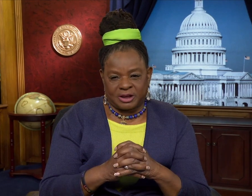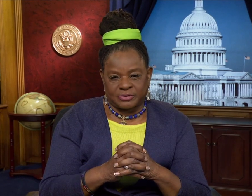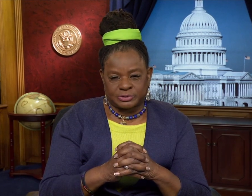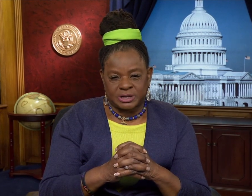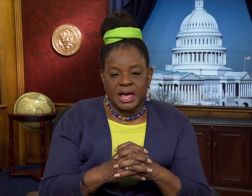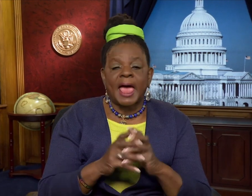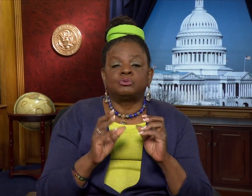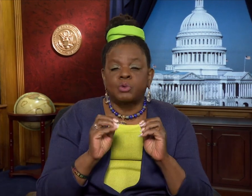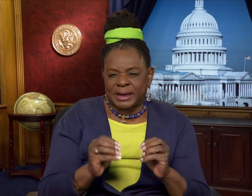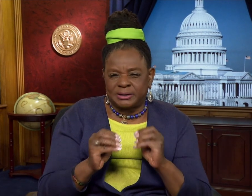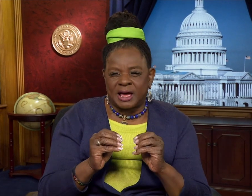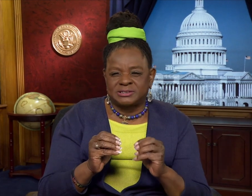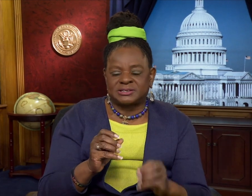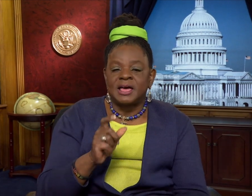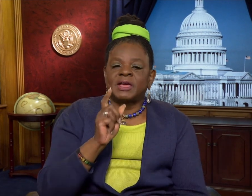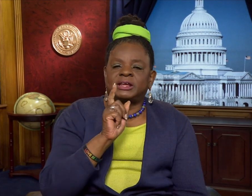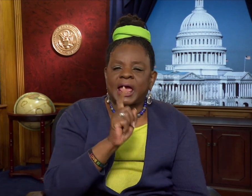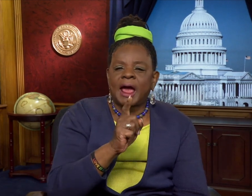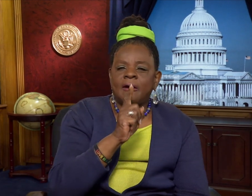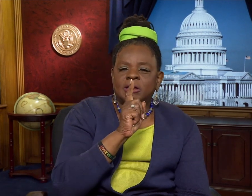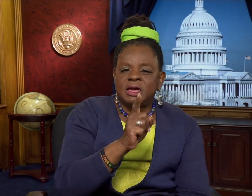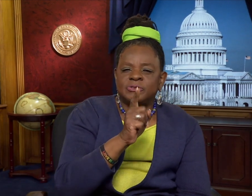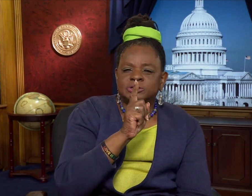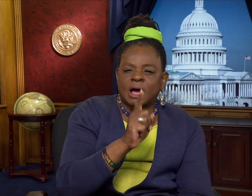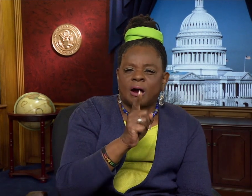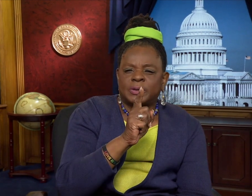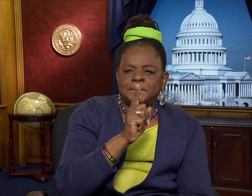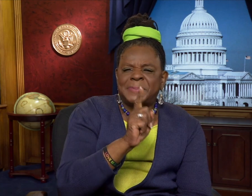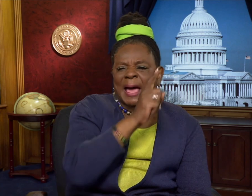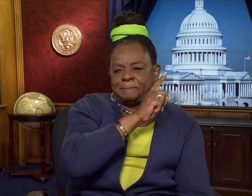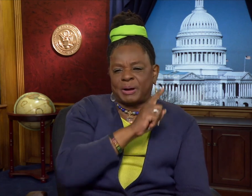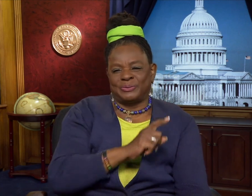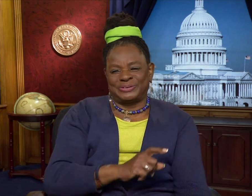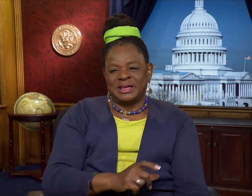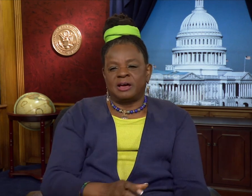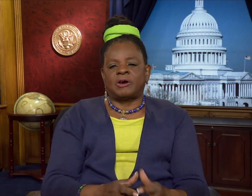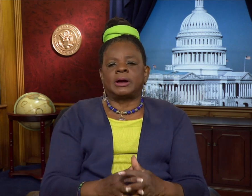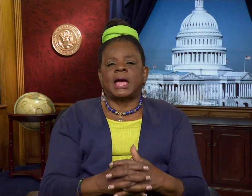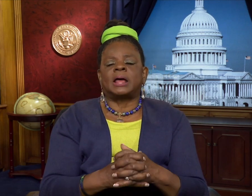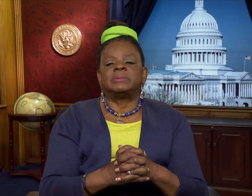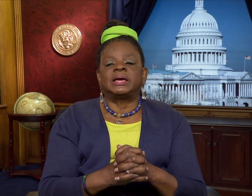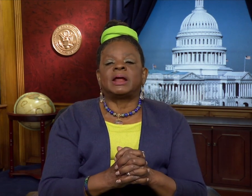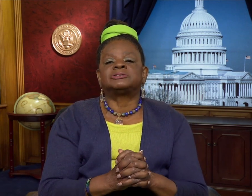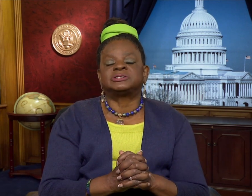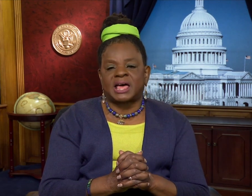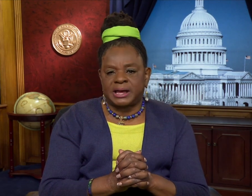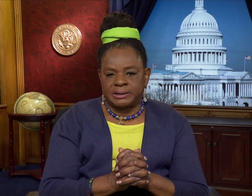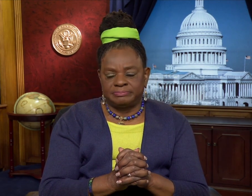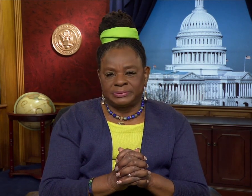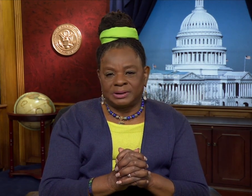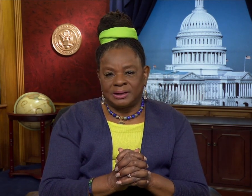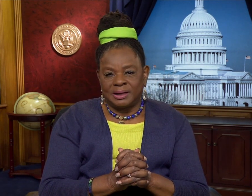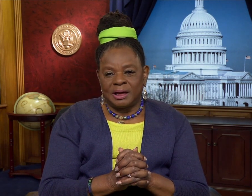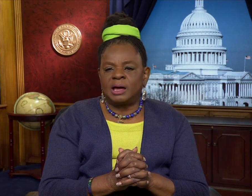of caregivers and recognizes that caregivers are the backbone of our economy and our